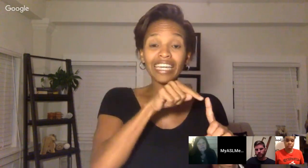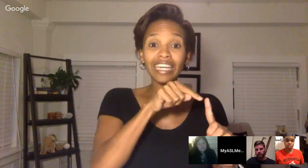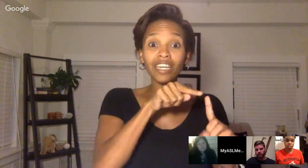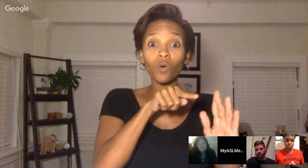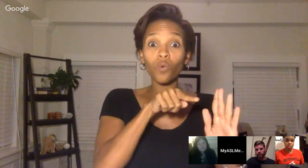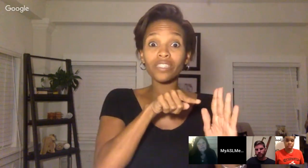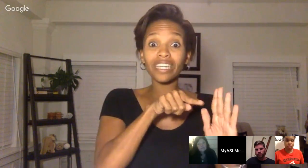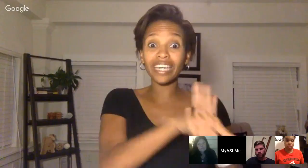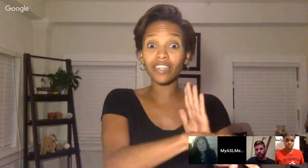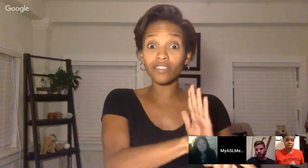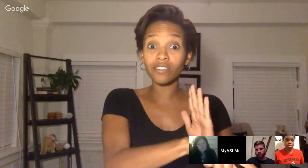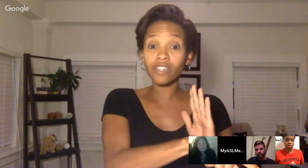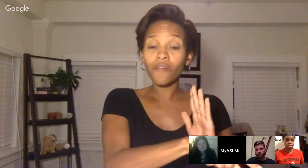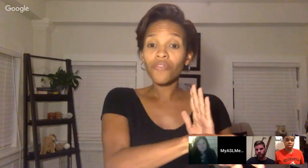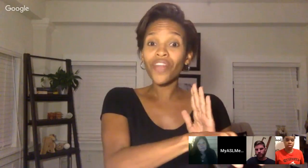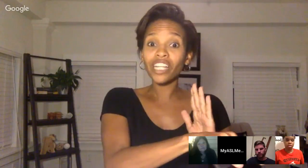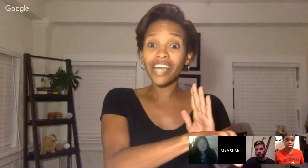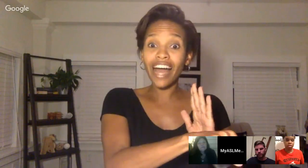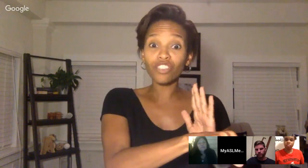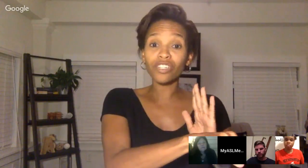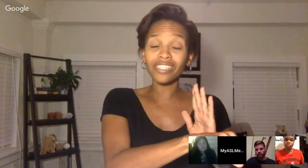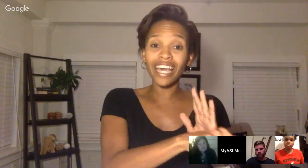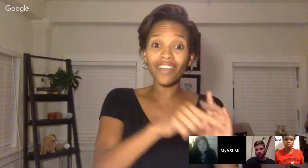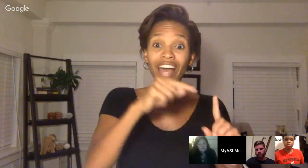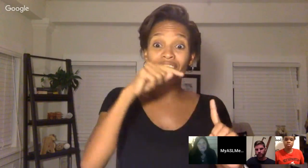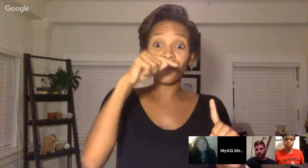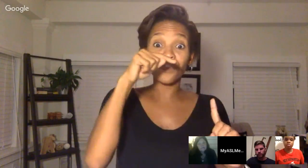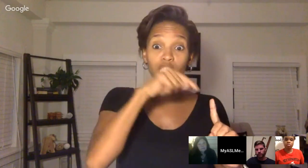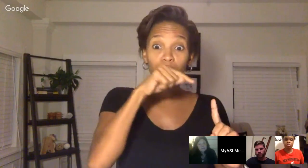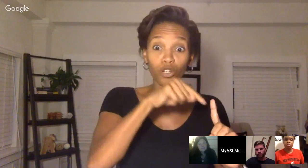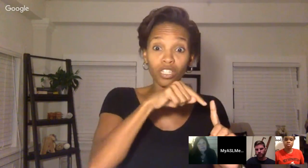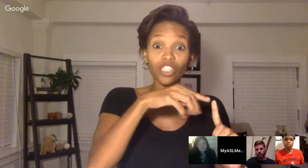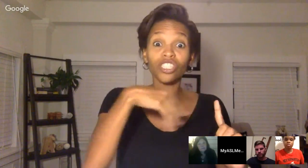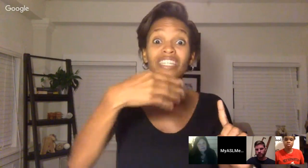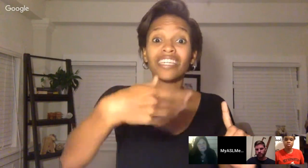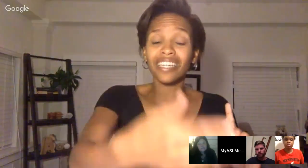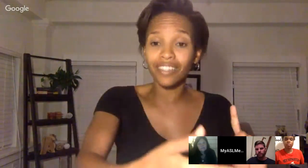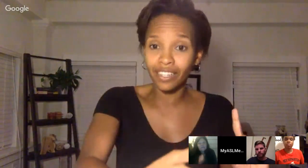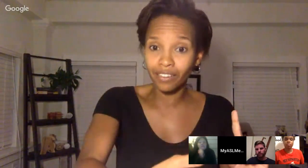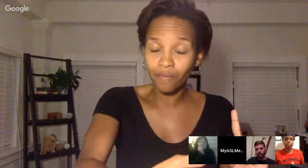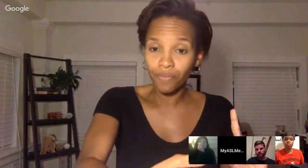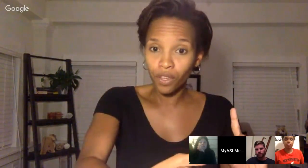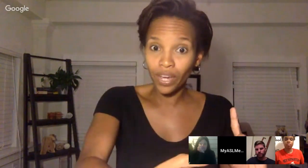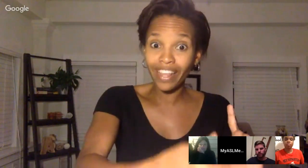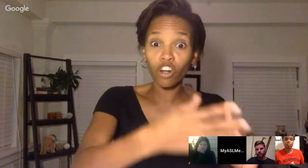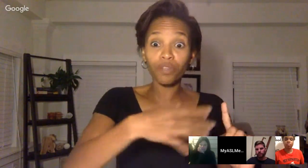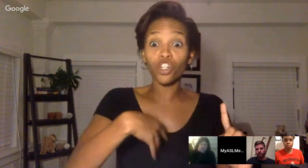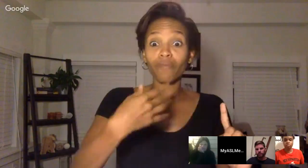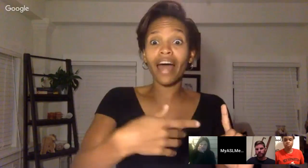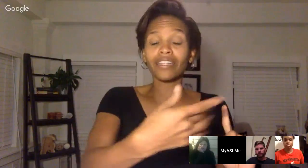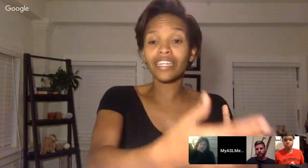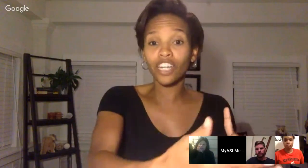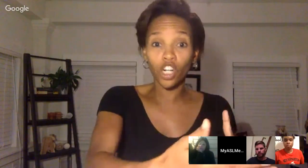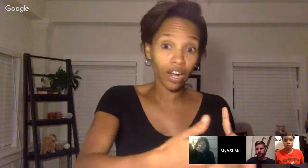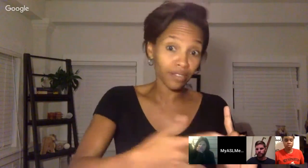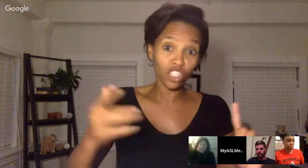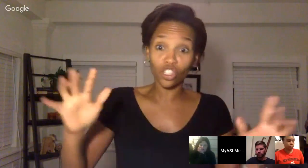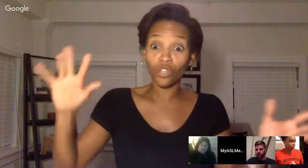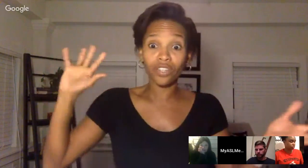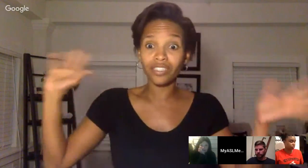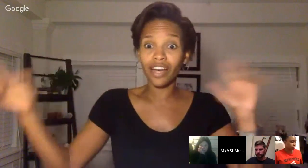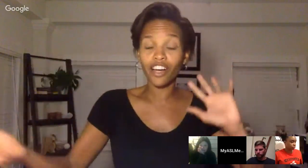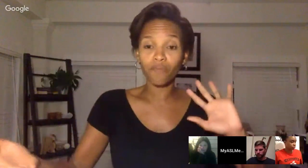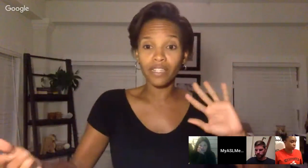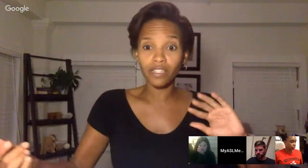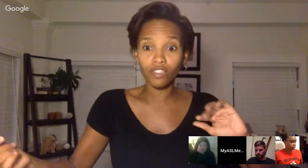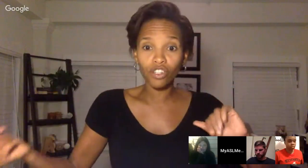signed he was killed, that's actually saying that this person did the killing. Okay, that would be grammatically incorrect and